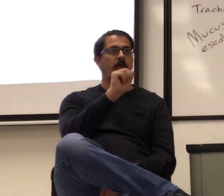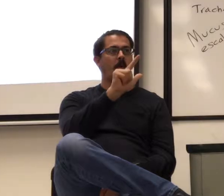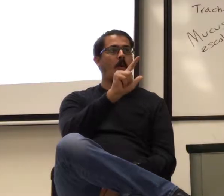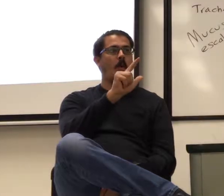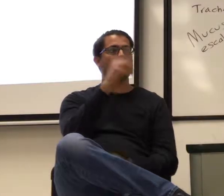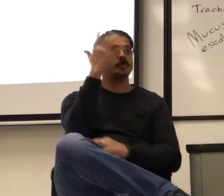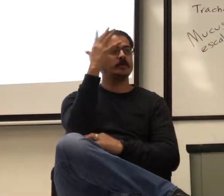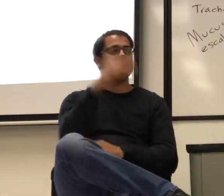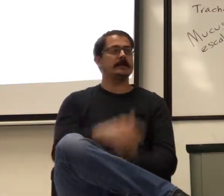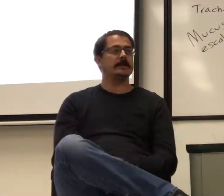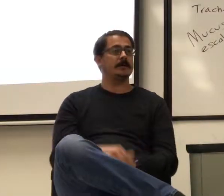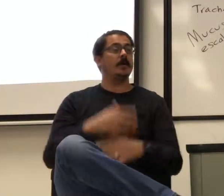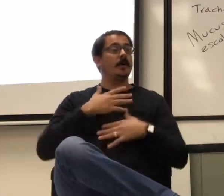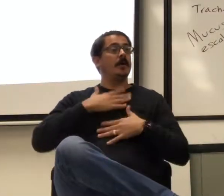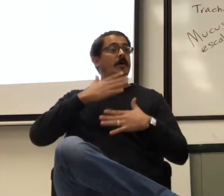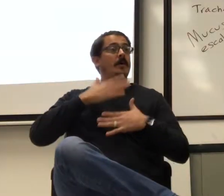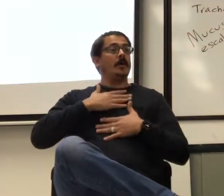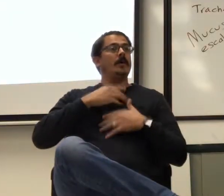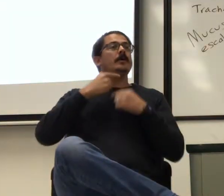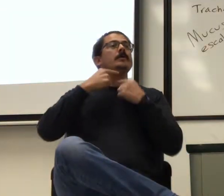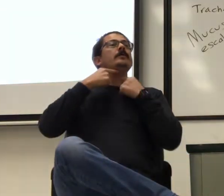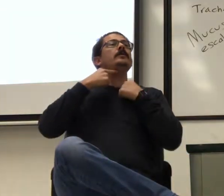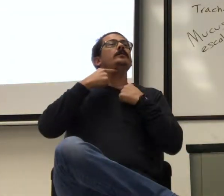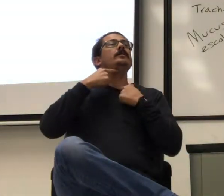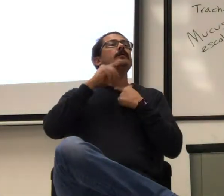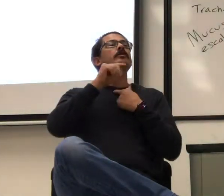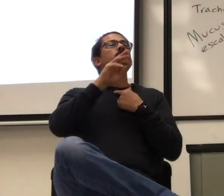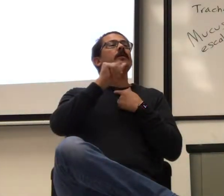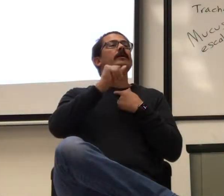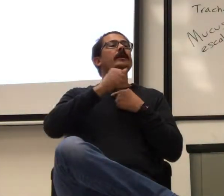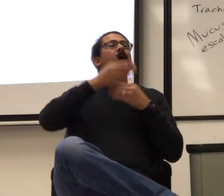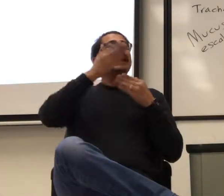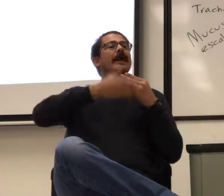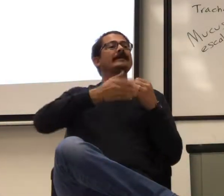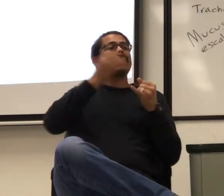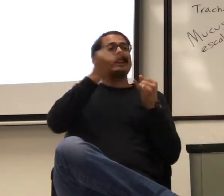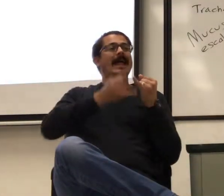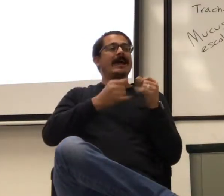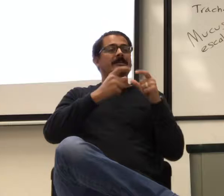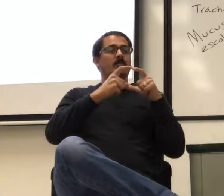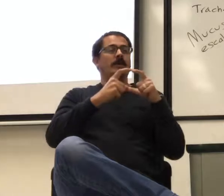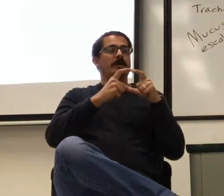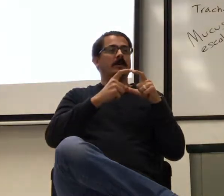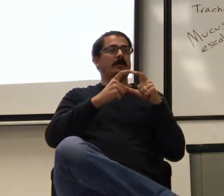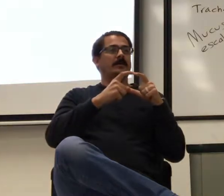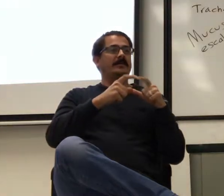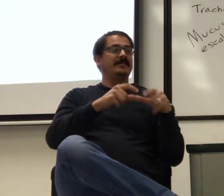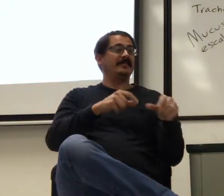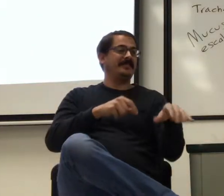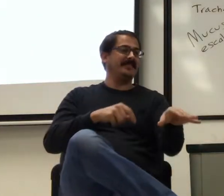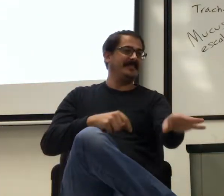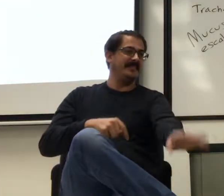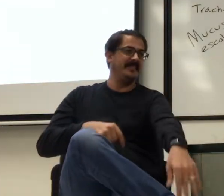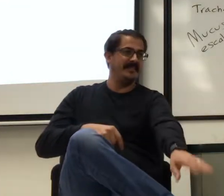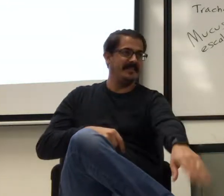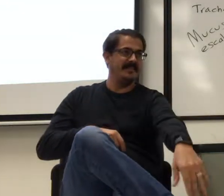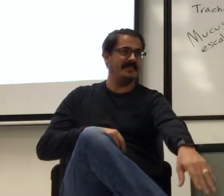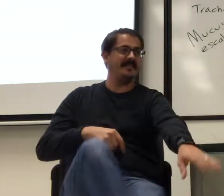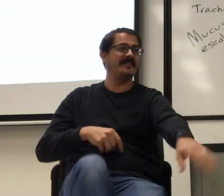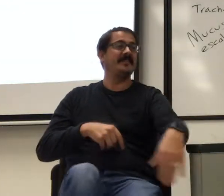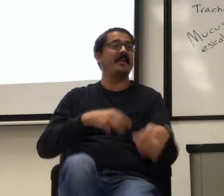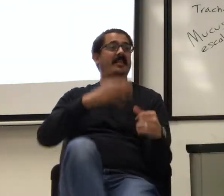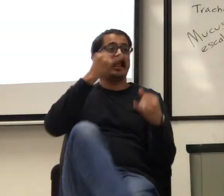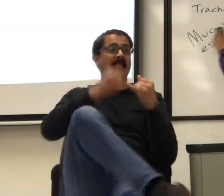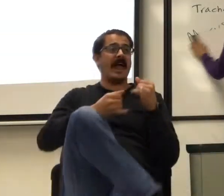breathing, the trachea ends with the last cartilage ring, and it's called the carina. Maybe that'll be